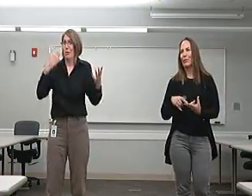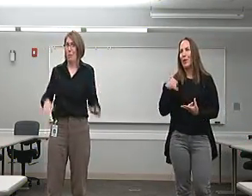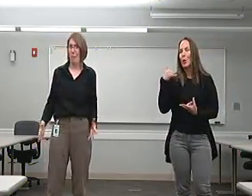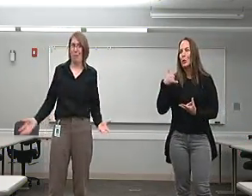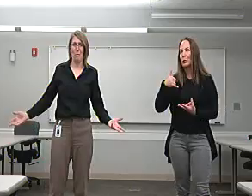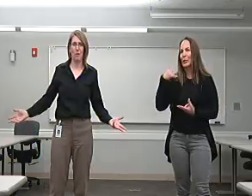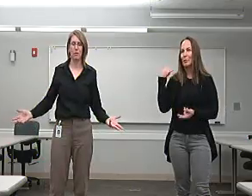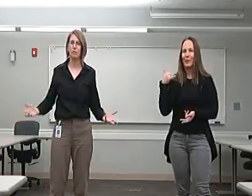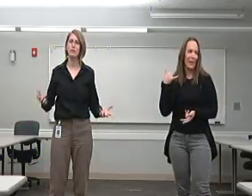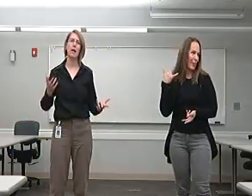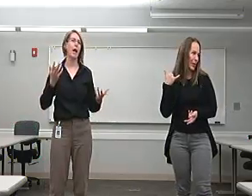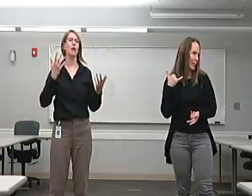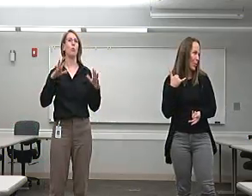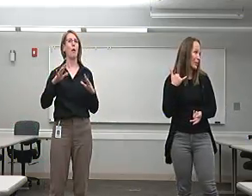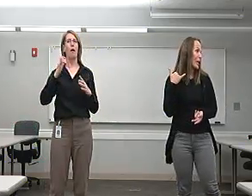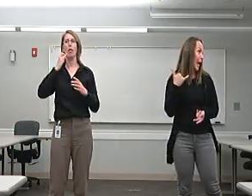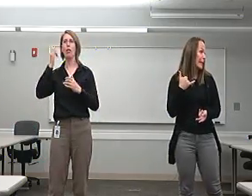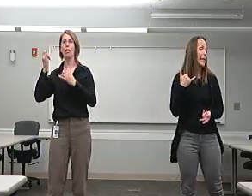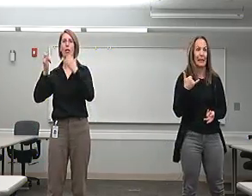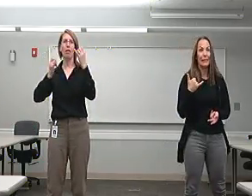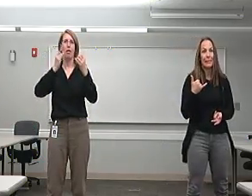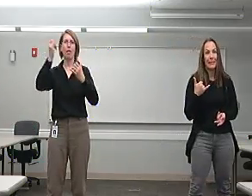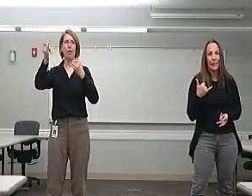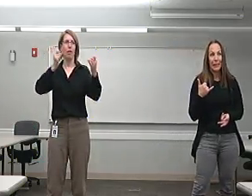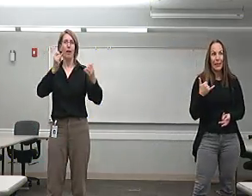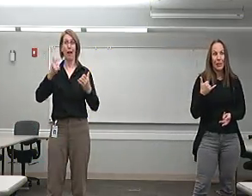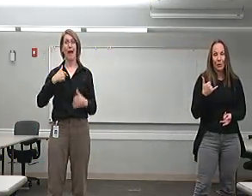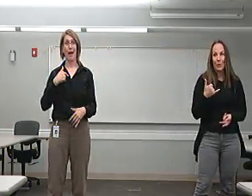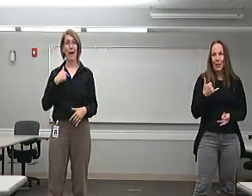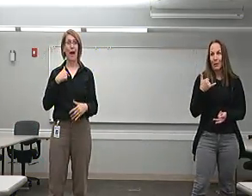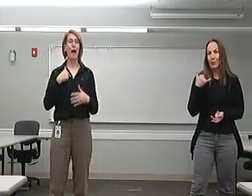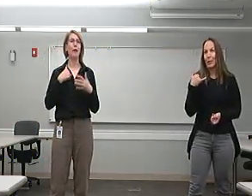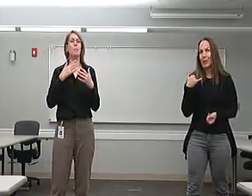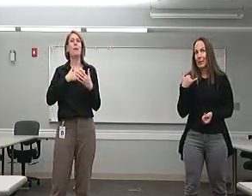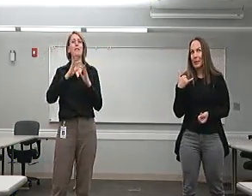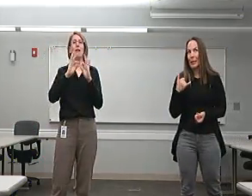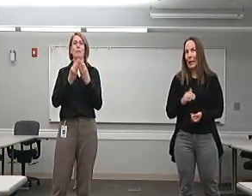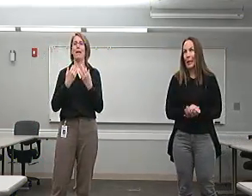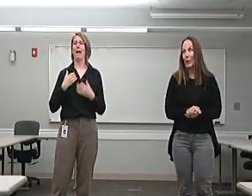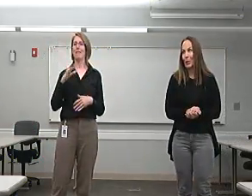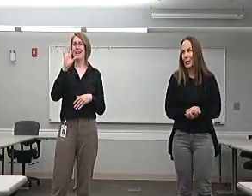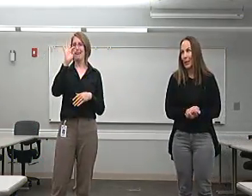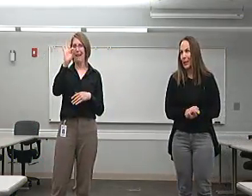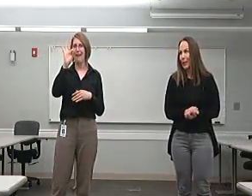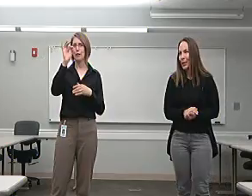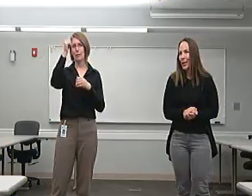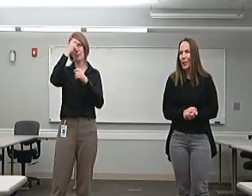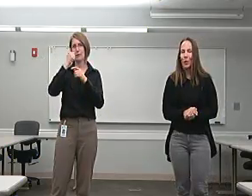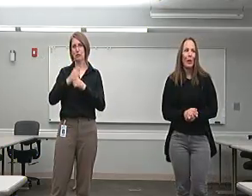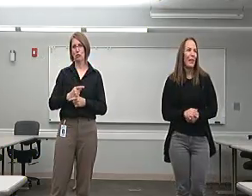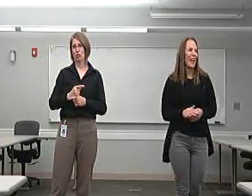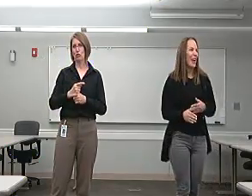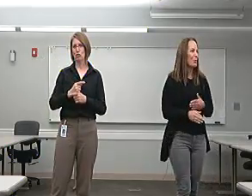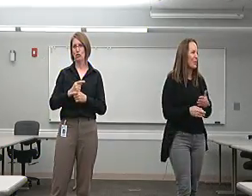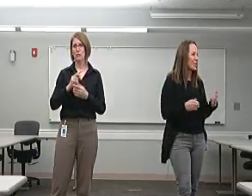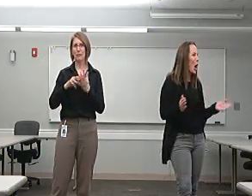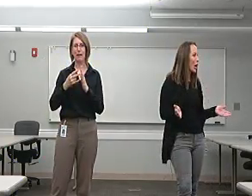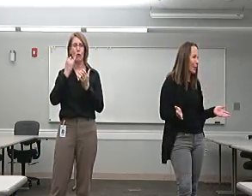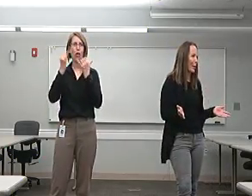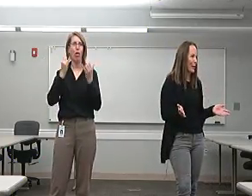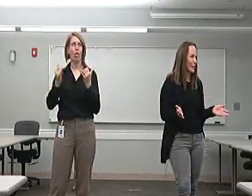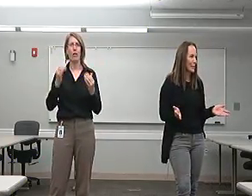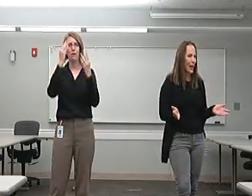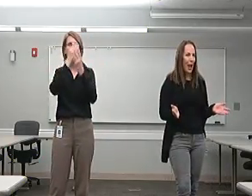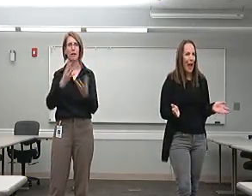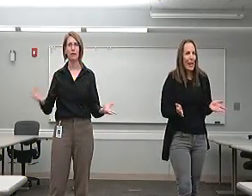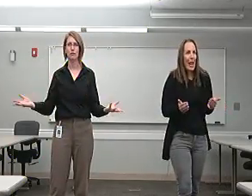my family. I'm one of 9 kids. So it was like, we think Leah can't hear anything. And then how do we even talk about this? I had